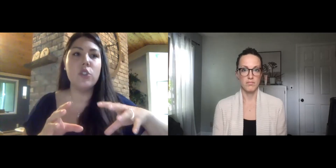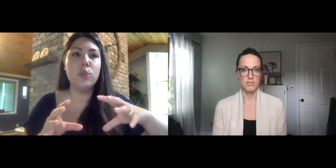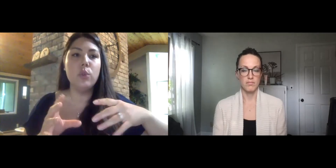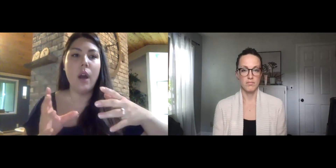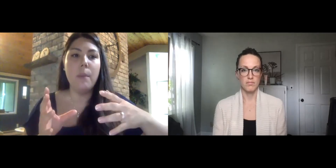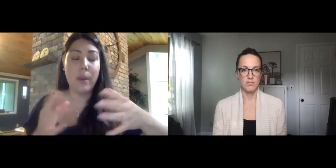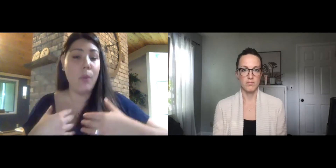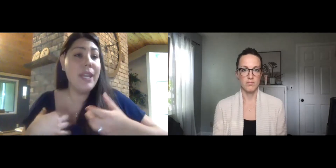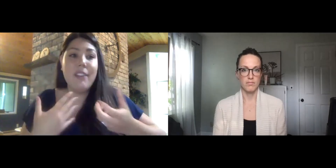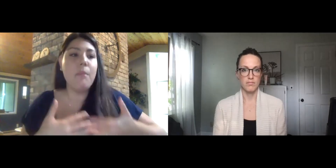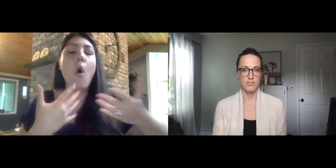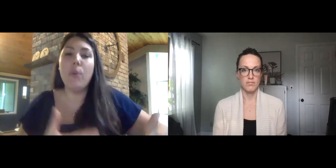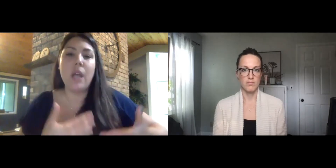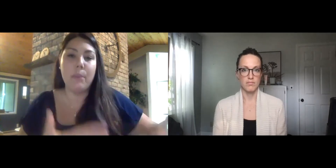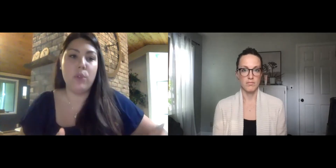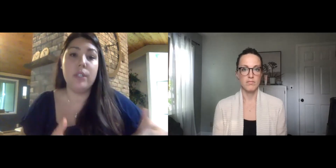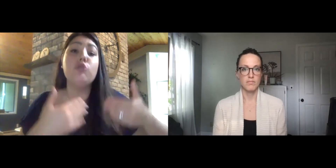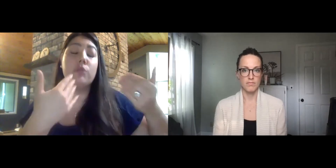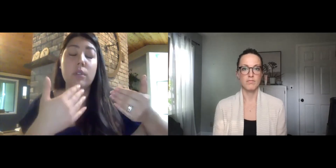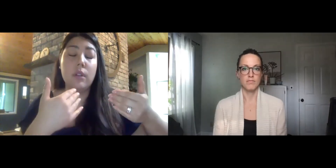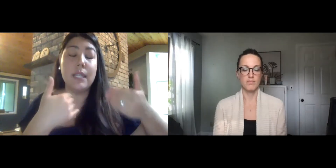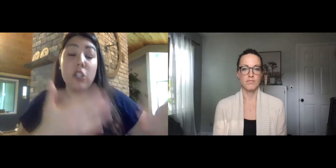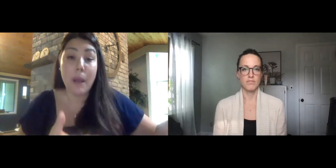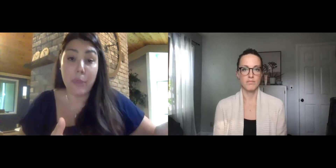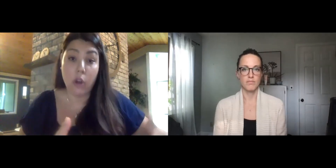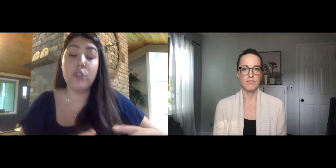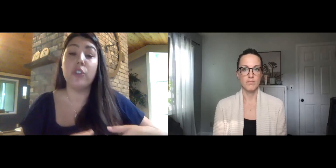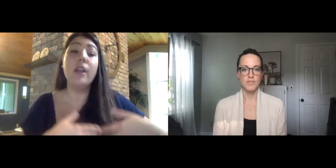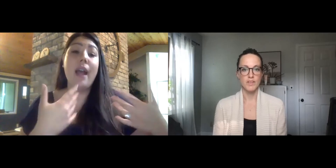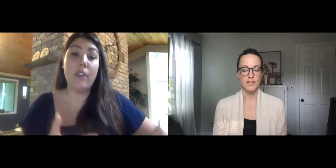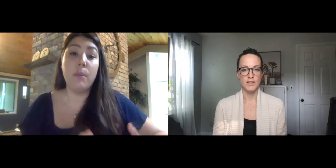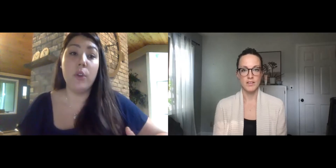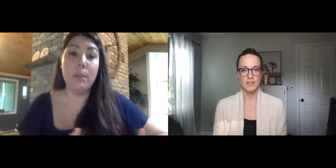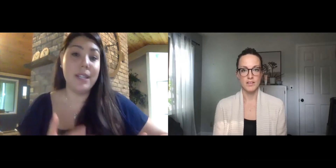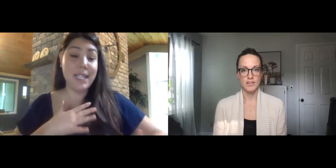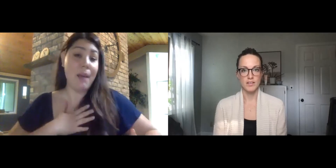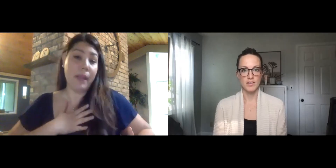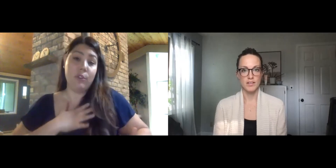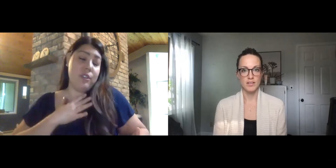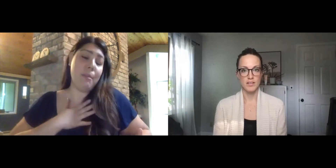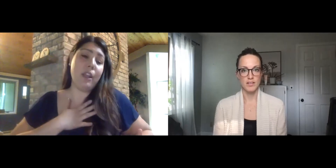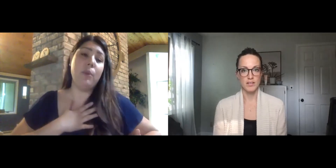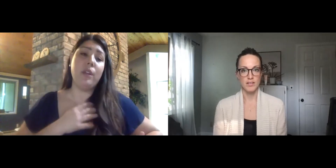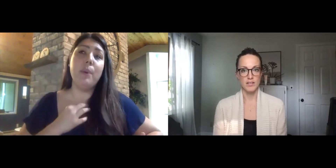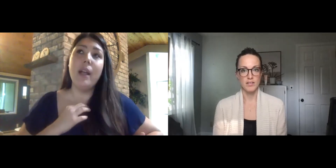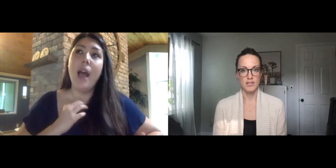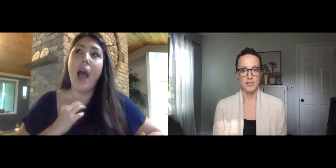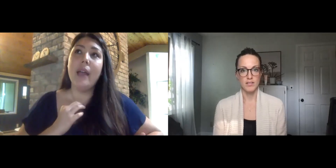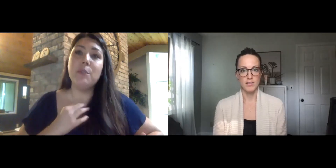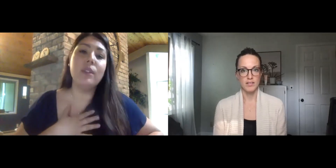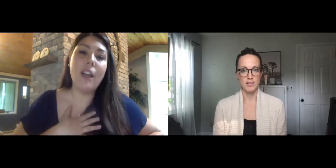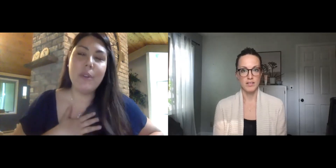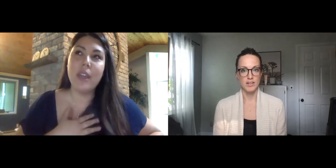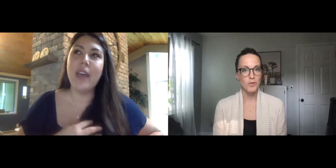us too. And we give them all those opportunities to teach about their culture and the community, because it's not my culture, it's not my community, but